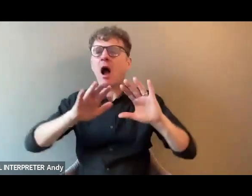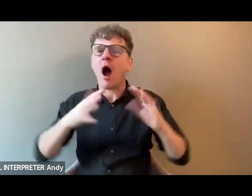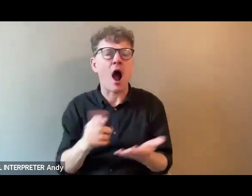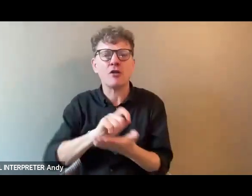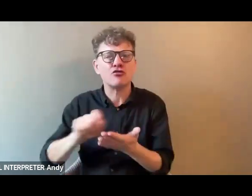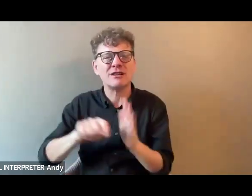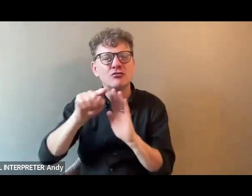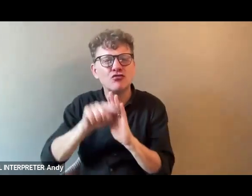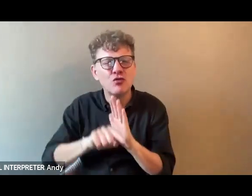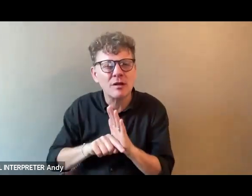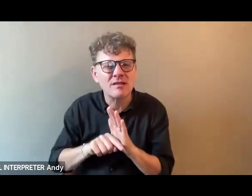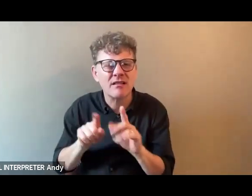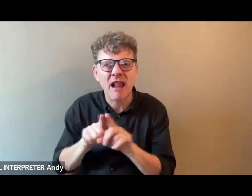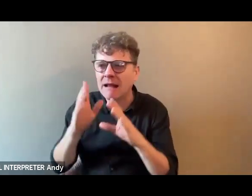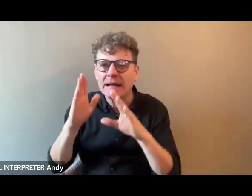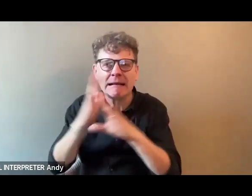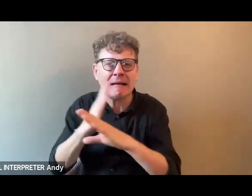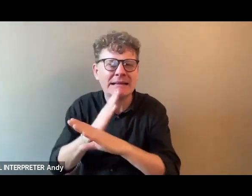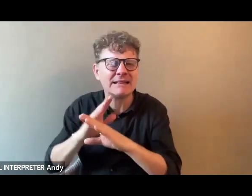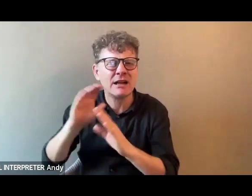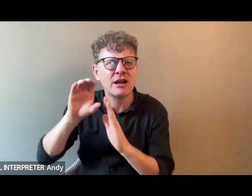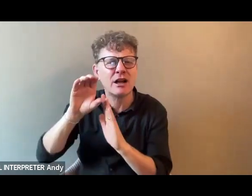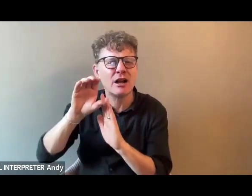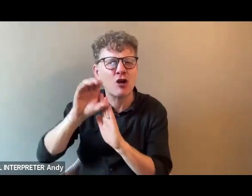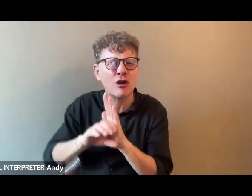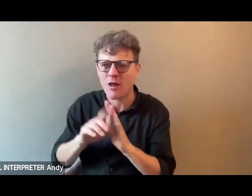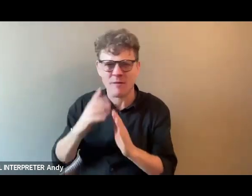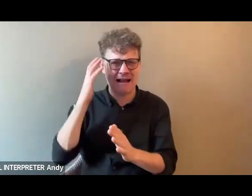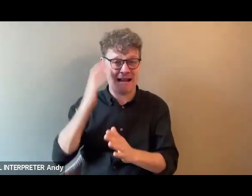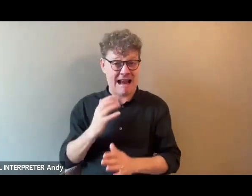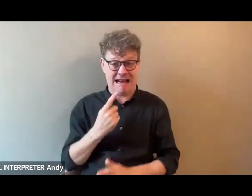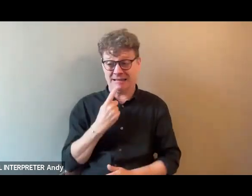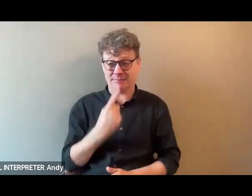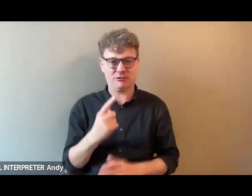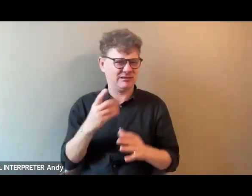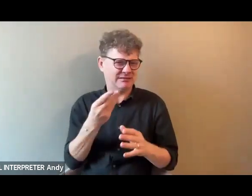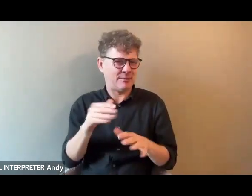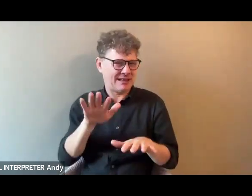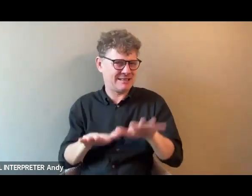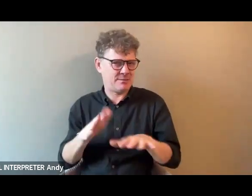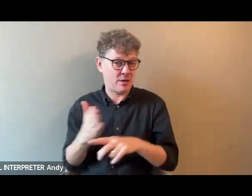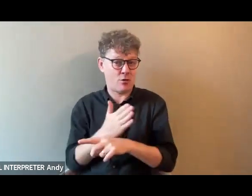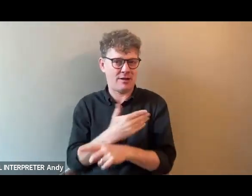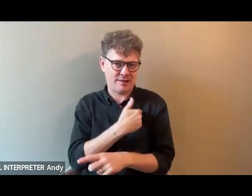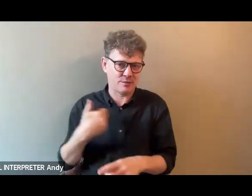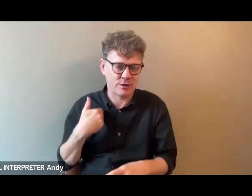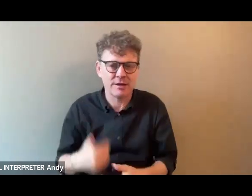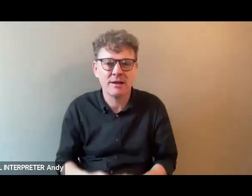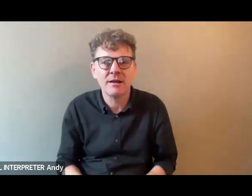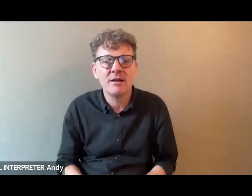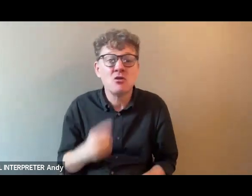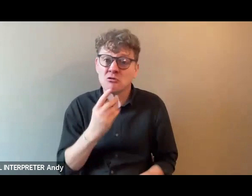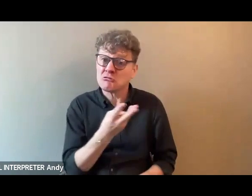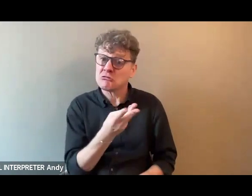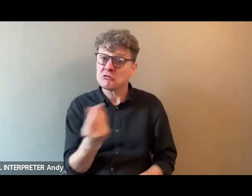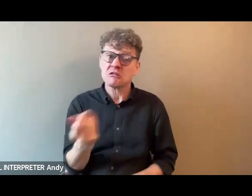and hidden curriculum. I think Kate mentioned something similar to this when she was speaking this morning. So they said some colleagues